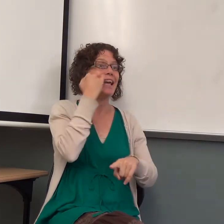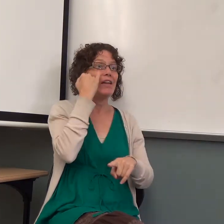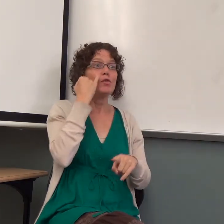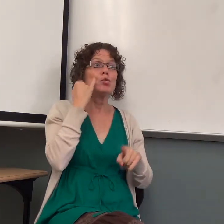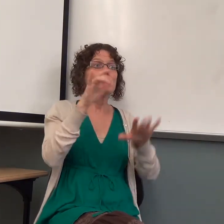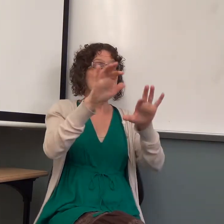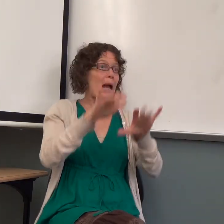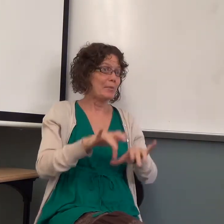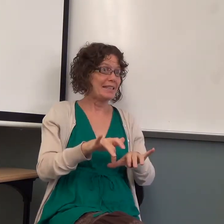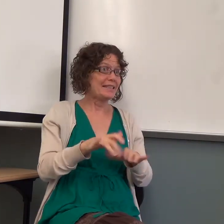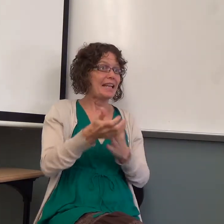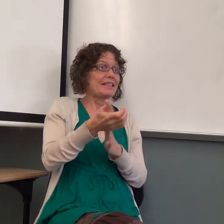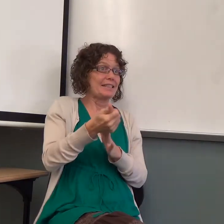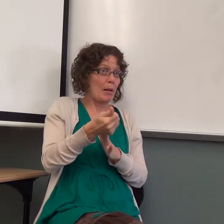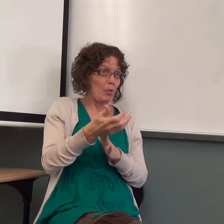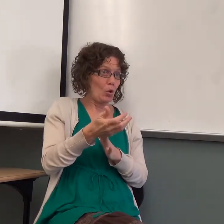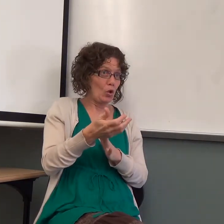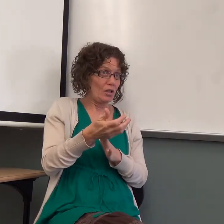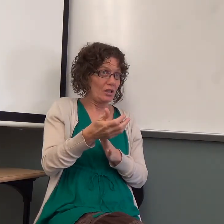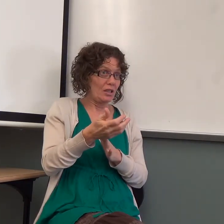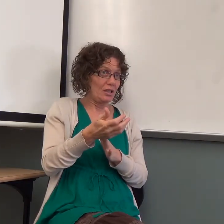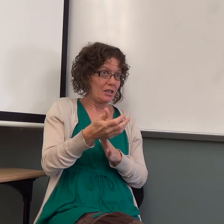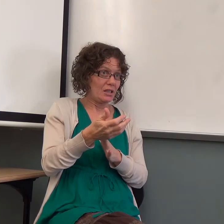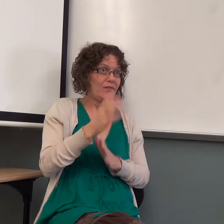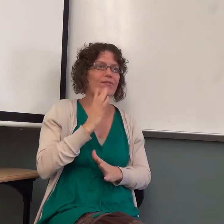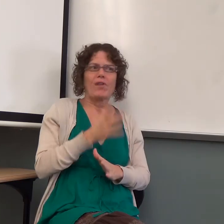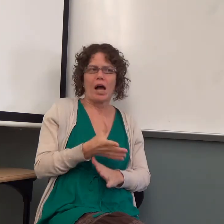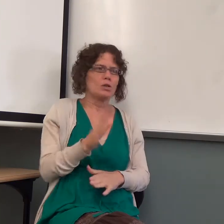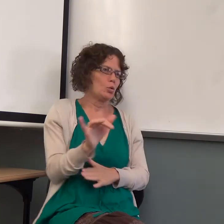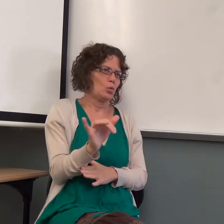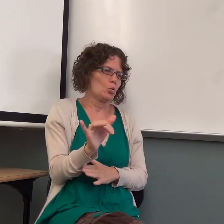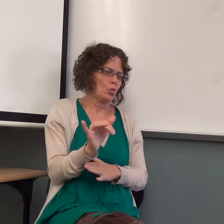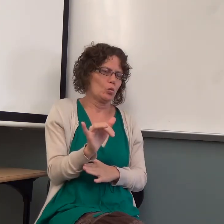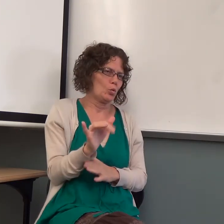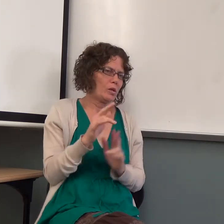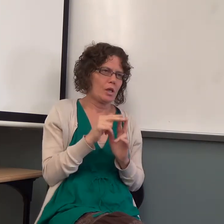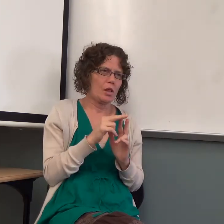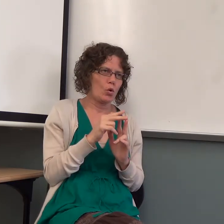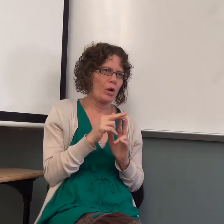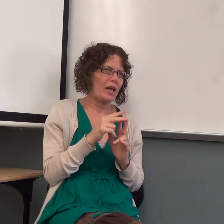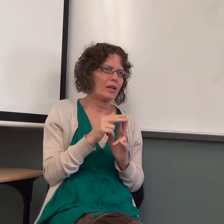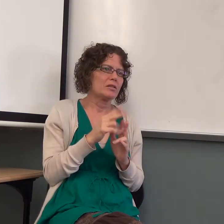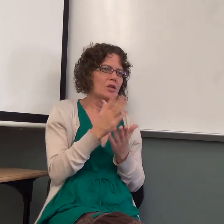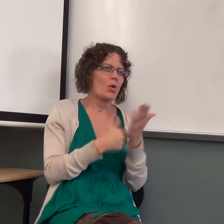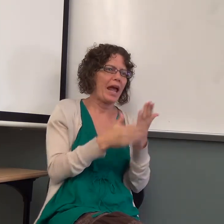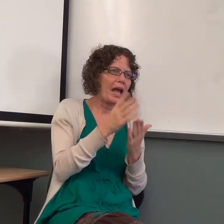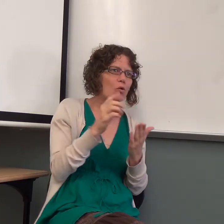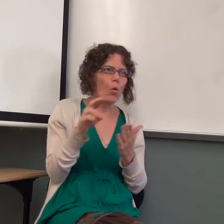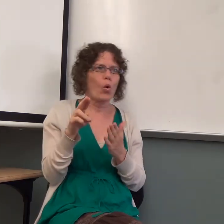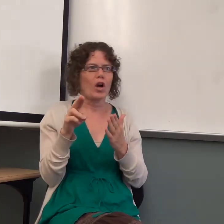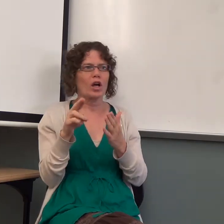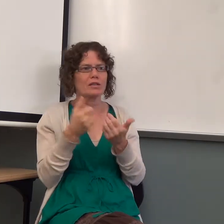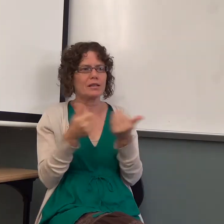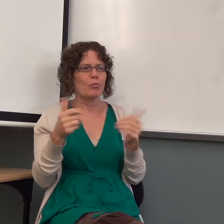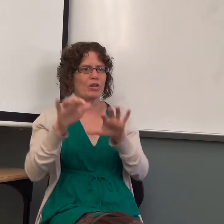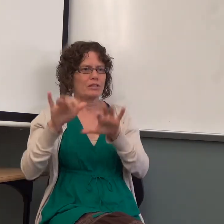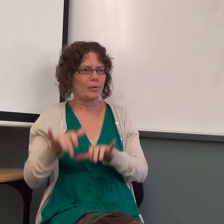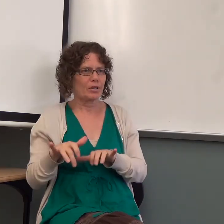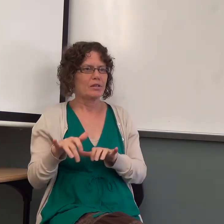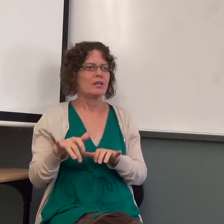and you stapled it together, you can hand that into. I'll take a look at it. It's fine. Okay? So whatever you have, please pass forward.